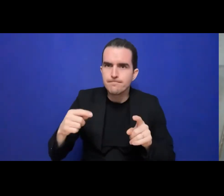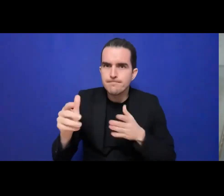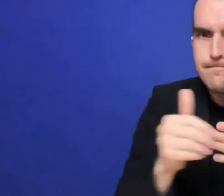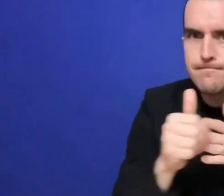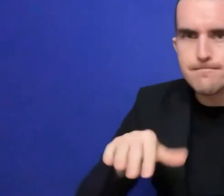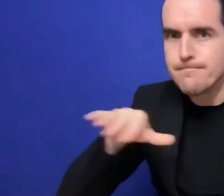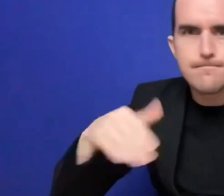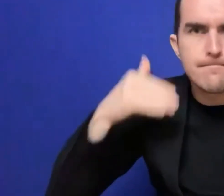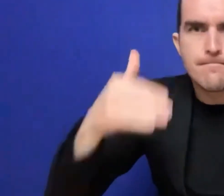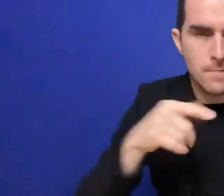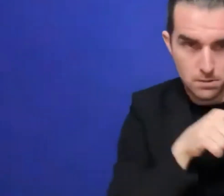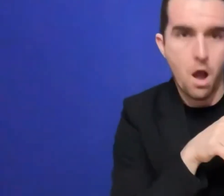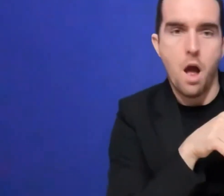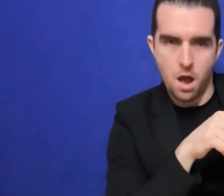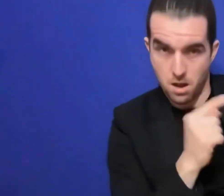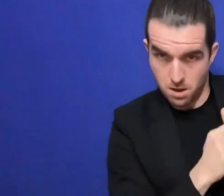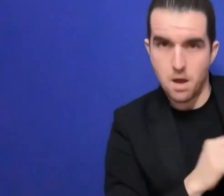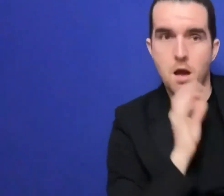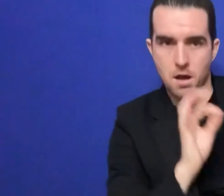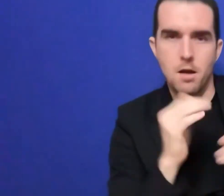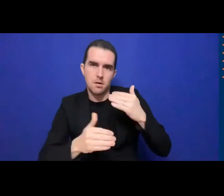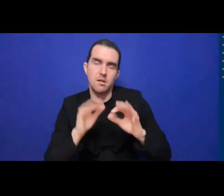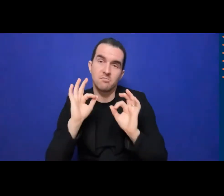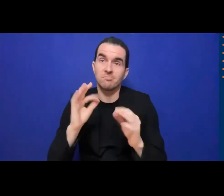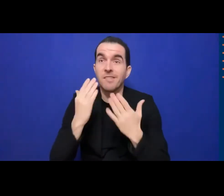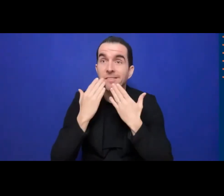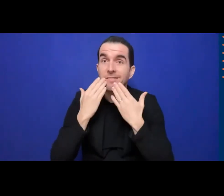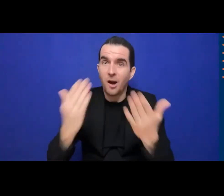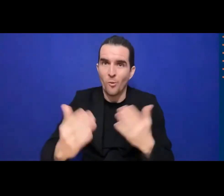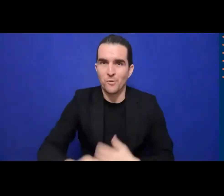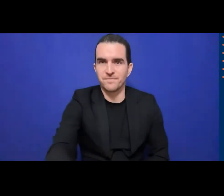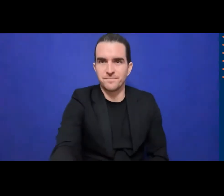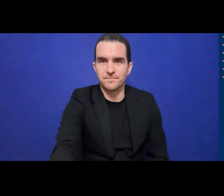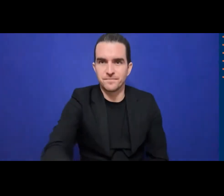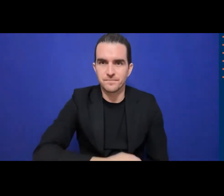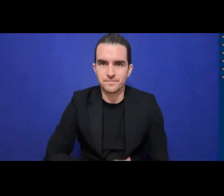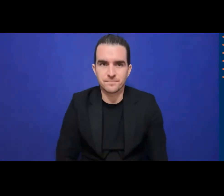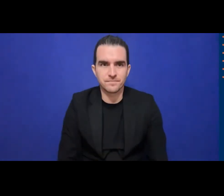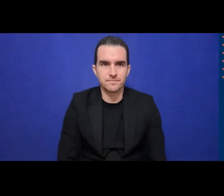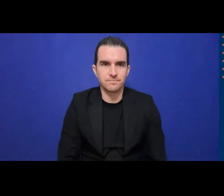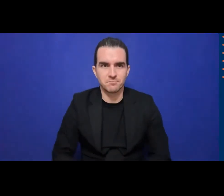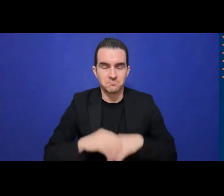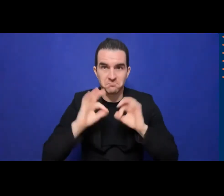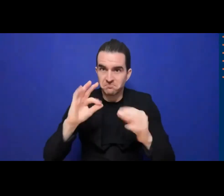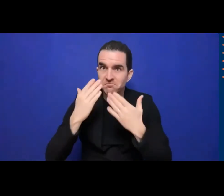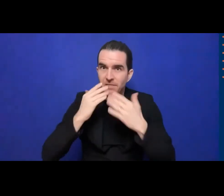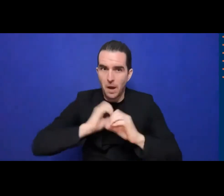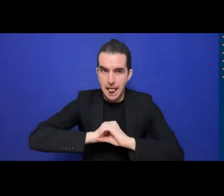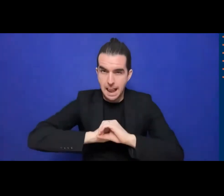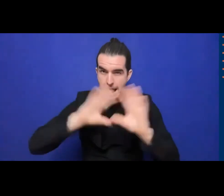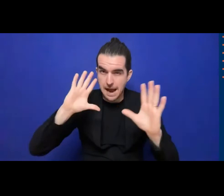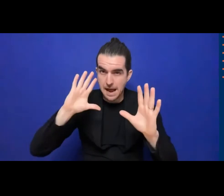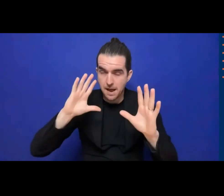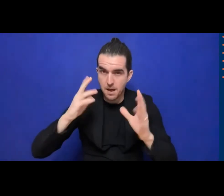Thank you so much for your very clear intervention. You really brought up some very concrete examples of how